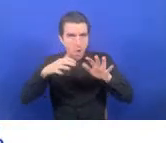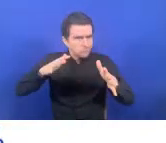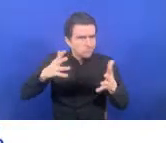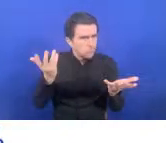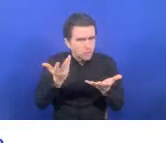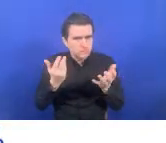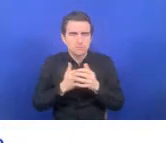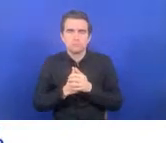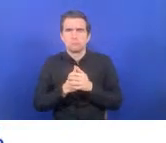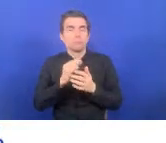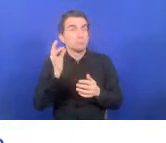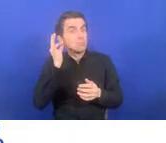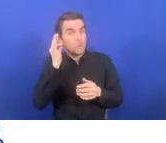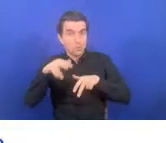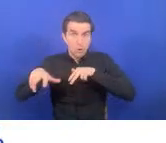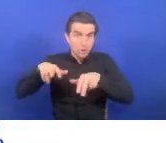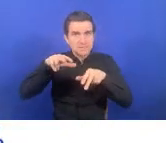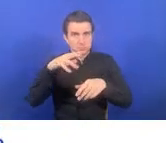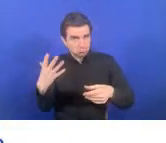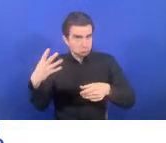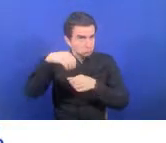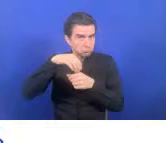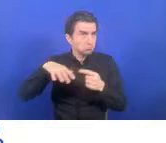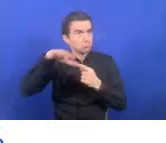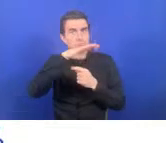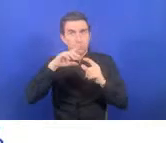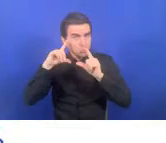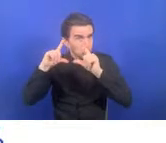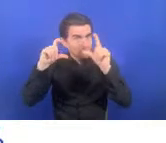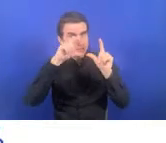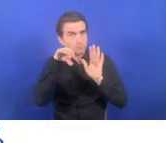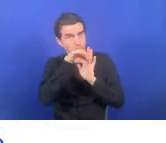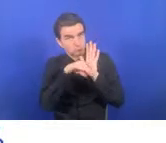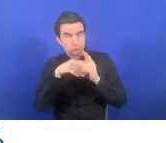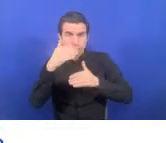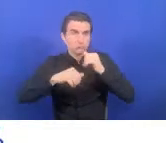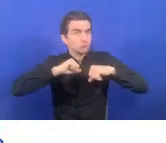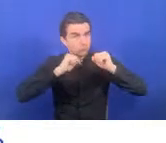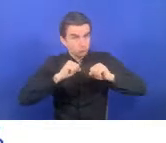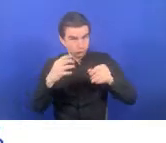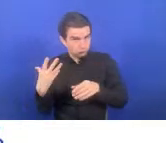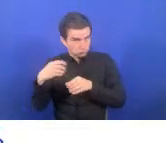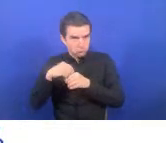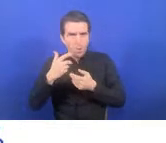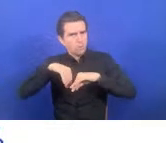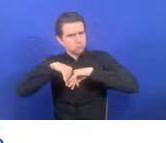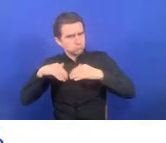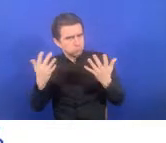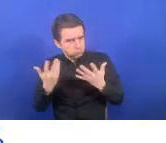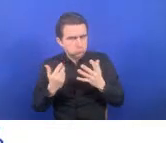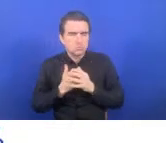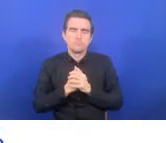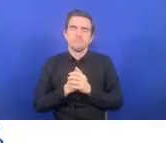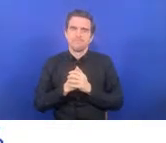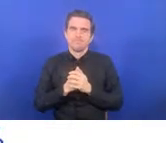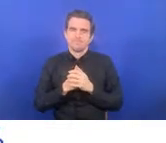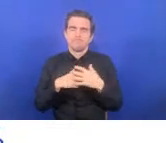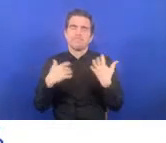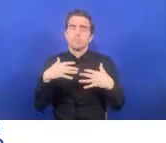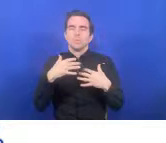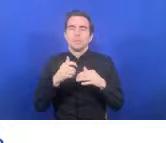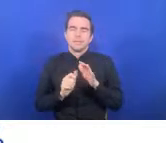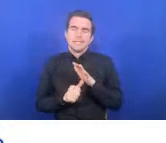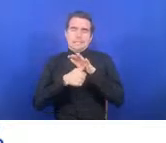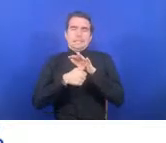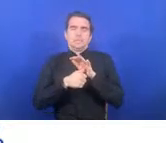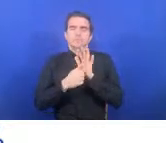key recommendation from May: work with women's organisations, bring them in to tourism policy making. That's how we really